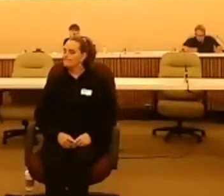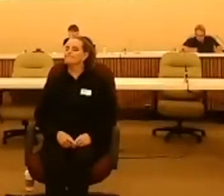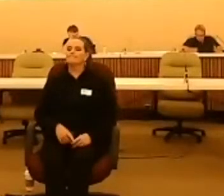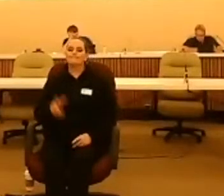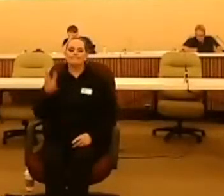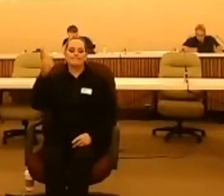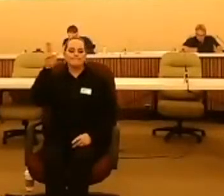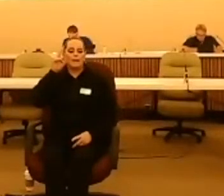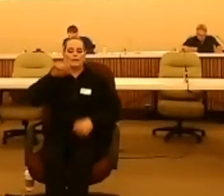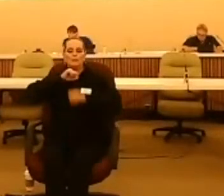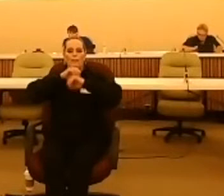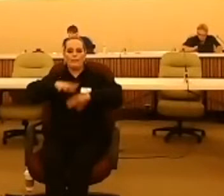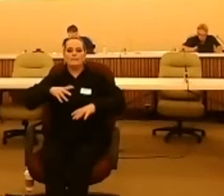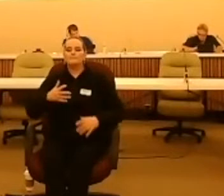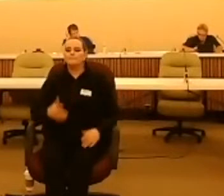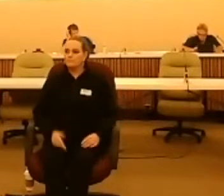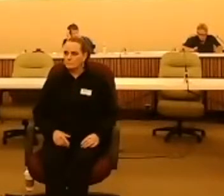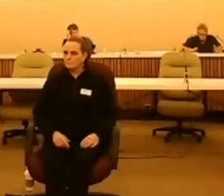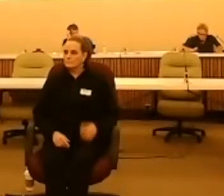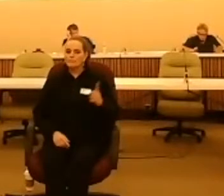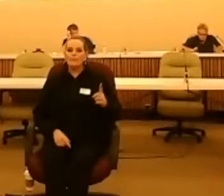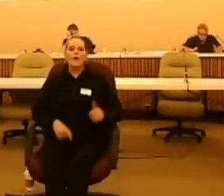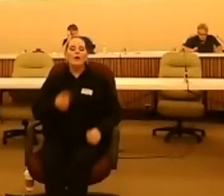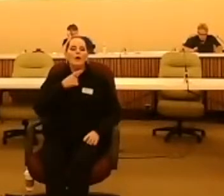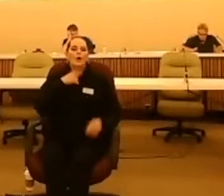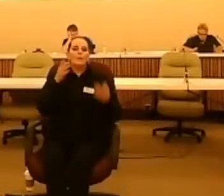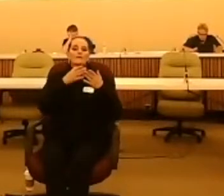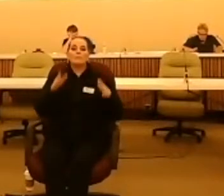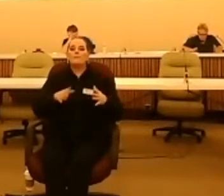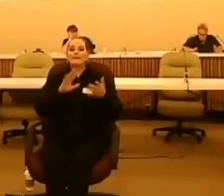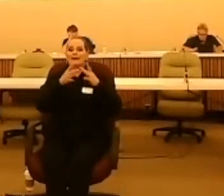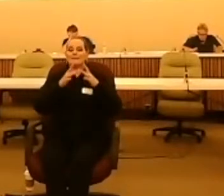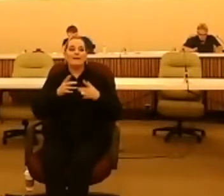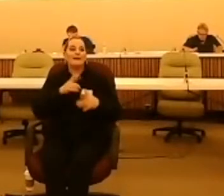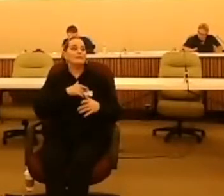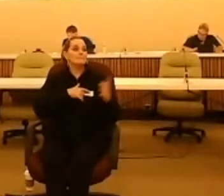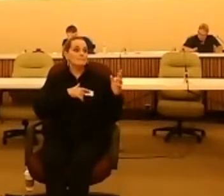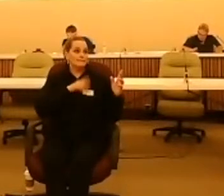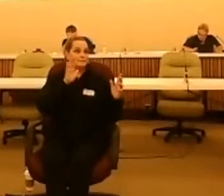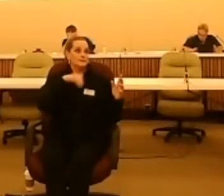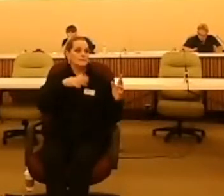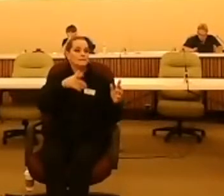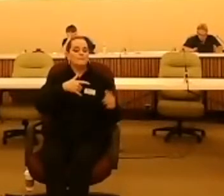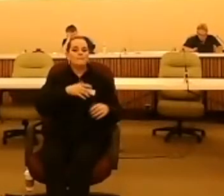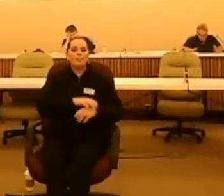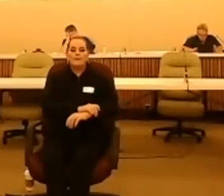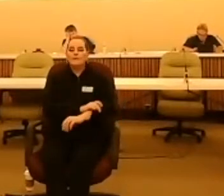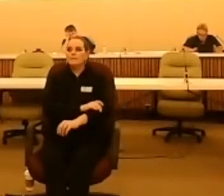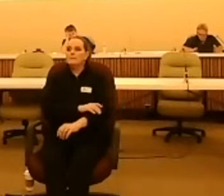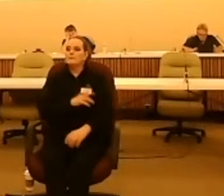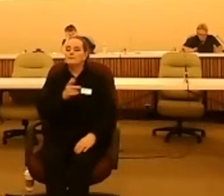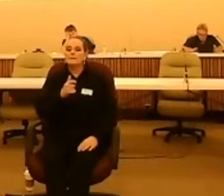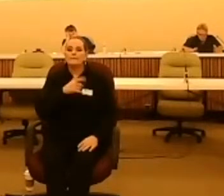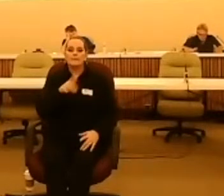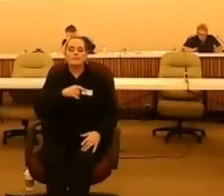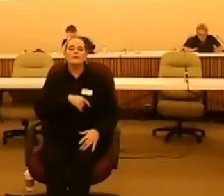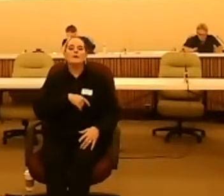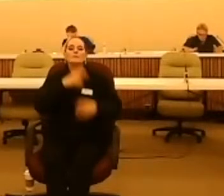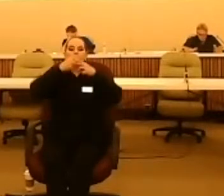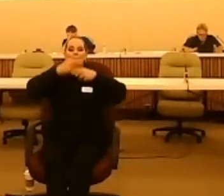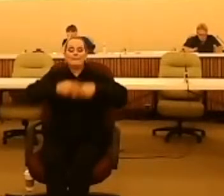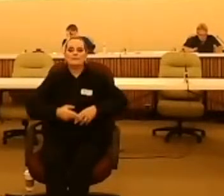Hearing none. Oh, that's for the public and online if you're still with us. Hearing none, please call the